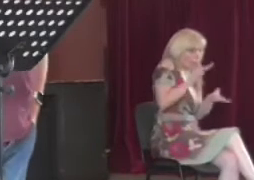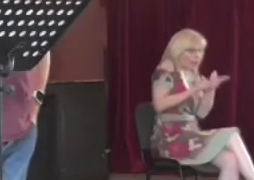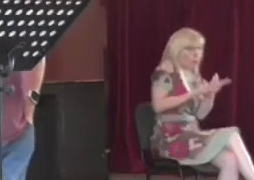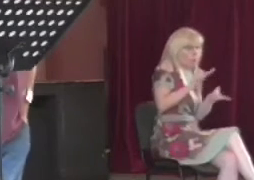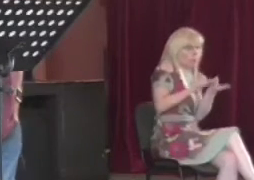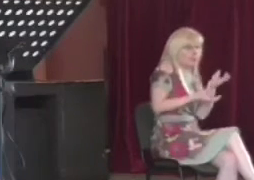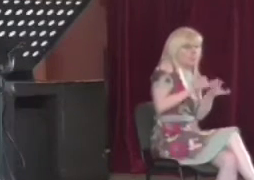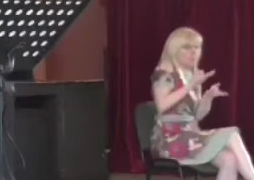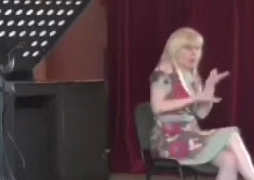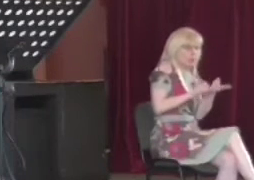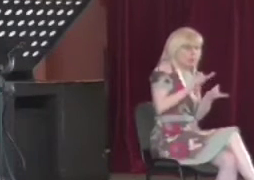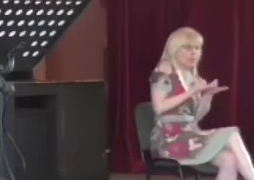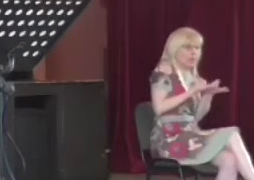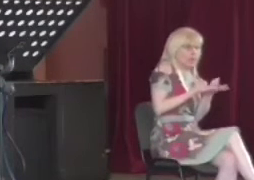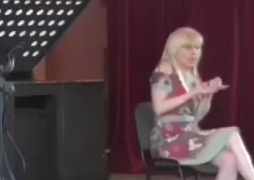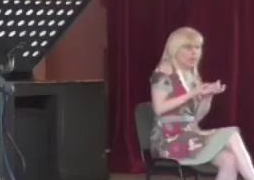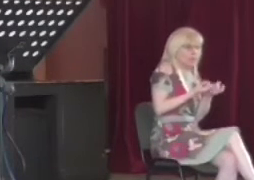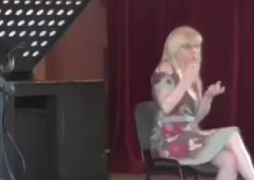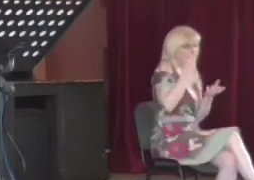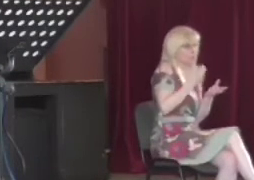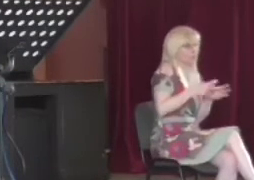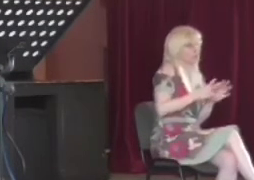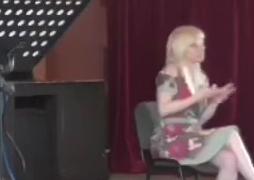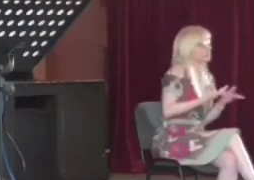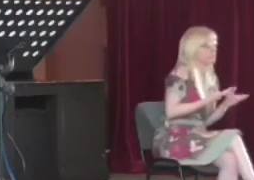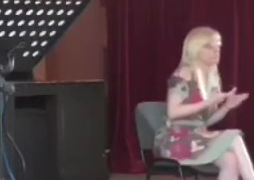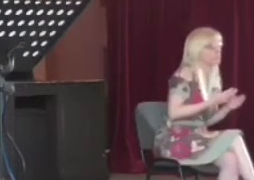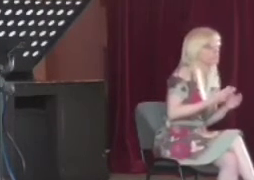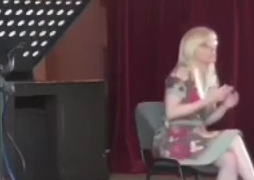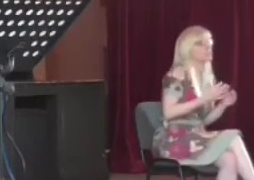to the surpassing knowledge of knowing Jesus.